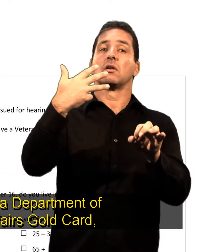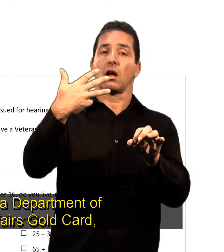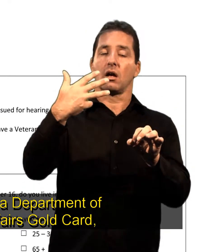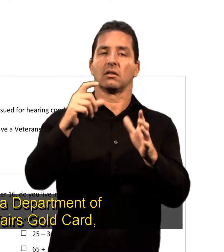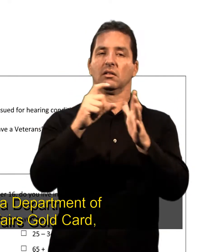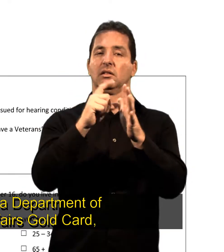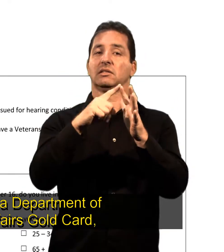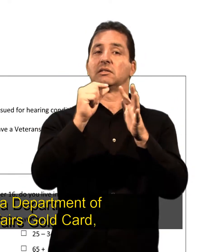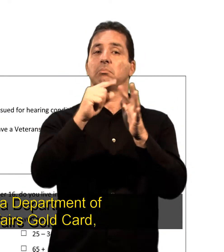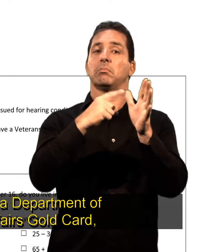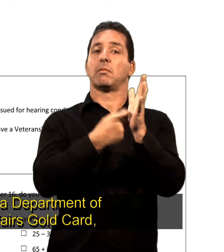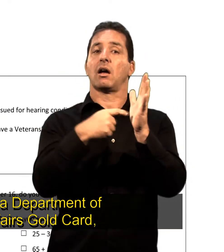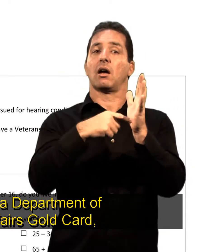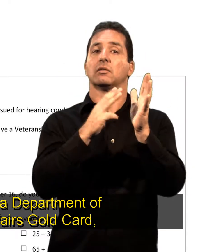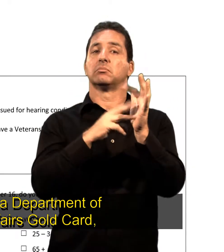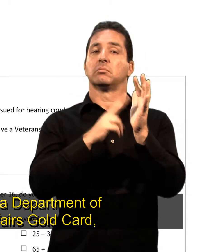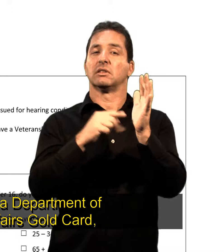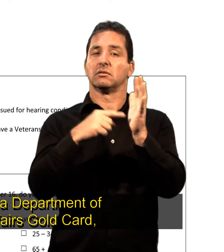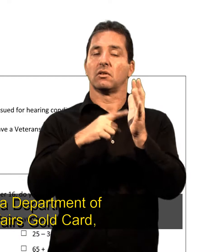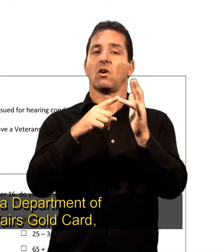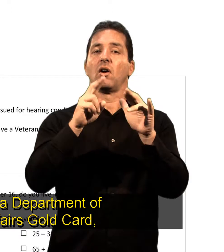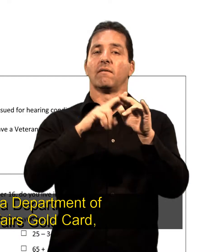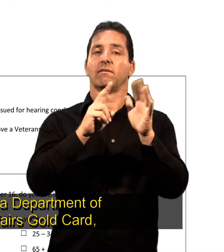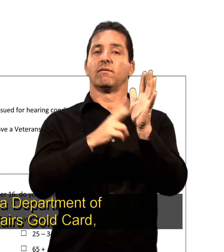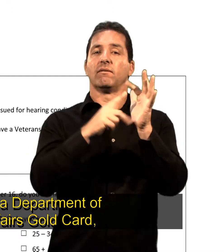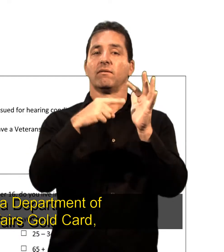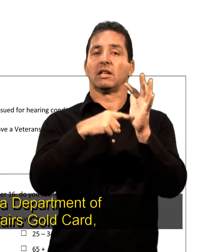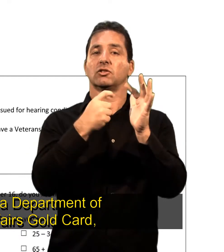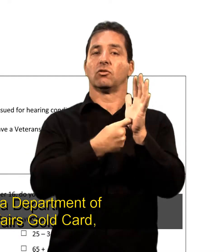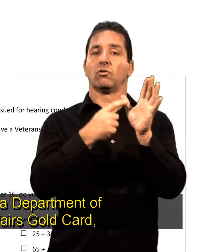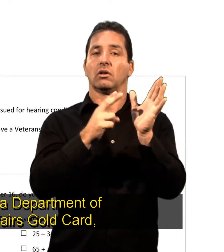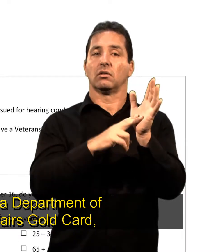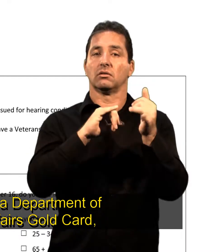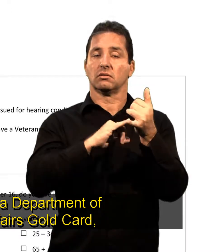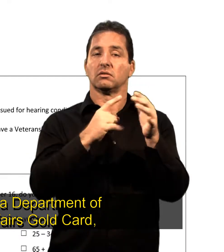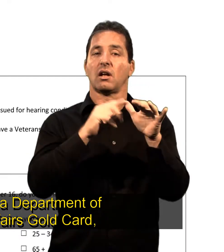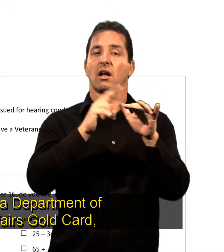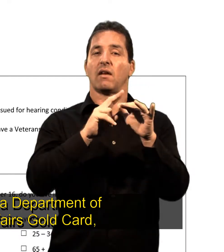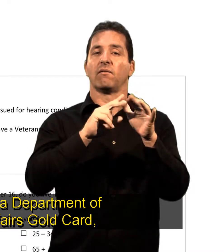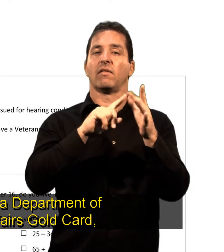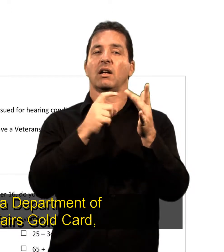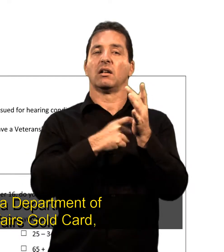Question 9. Do you have a Department of Veteran Affairs Gold Card?